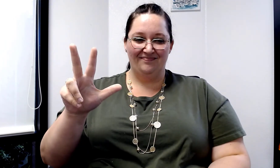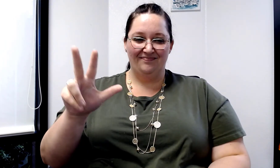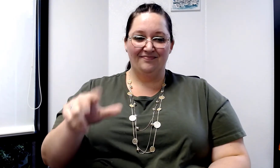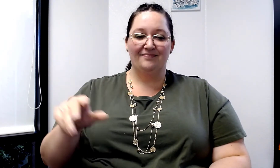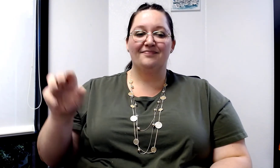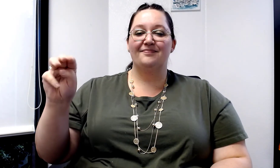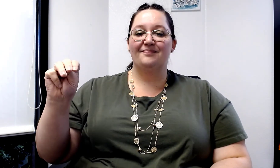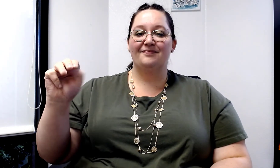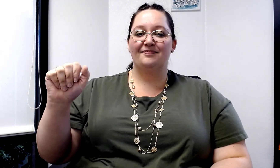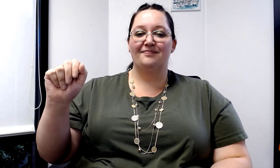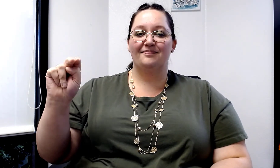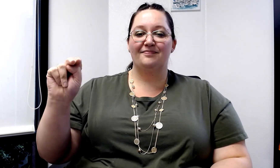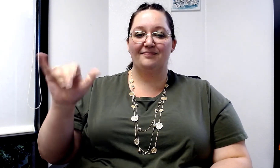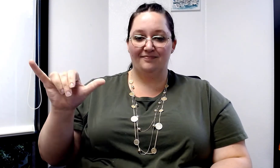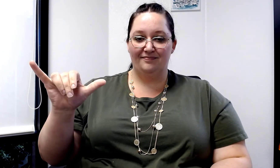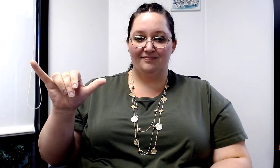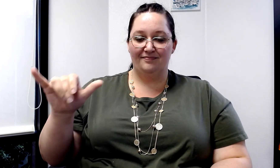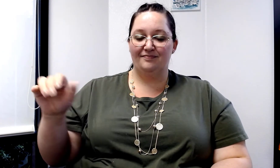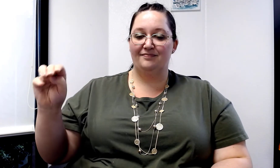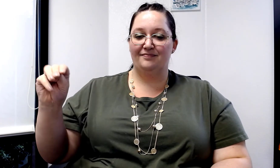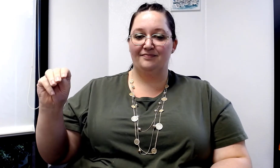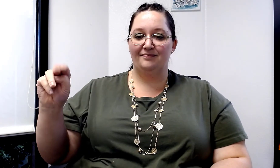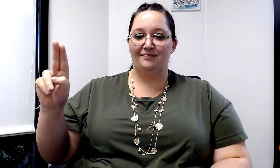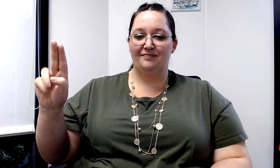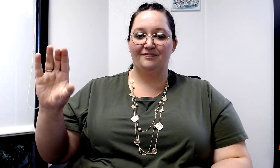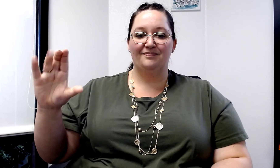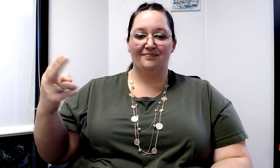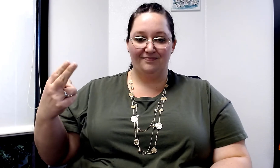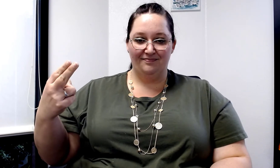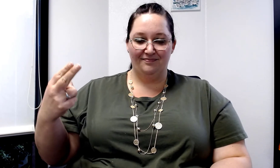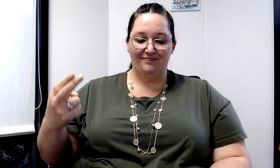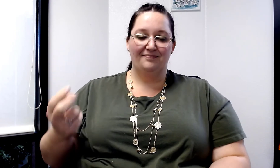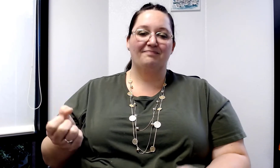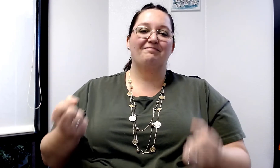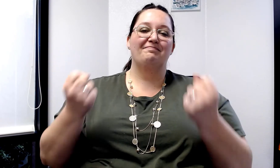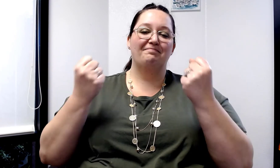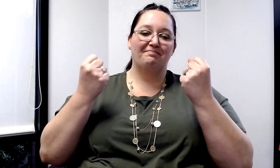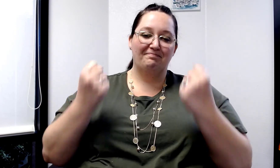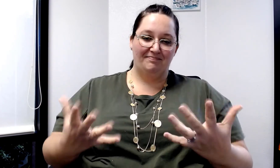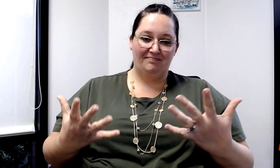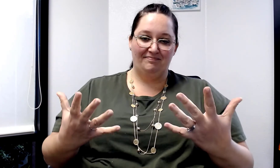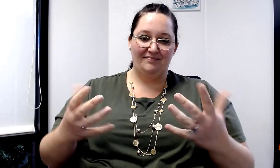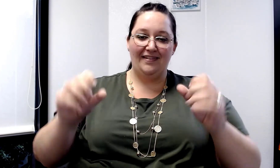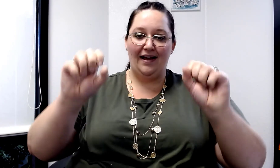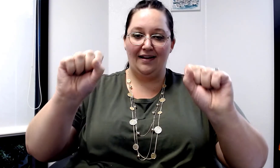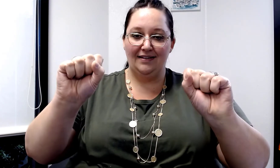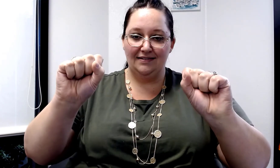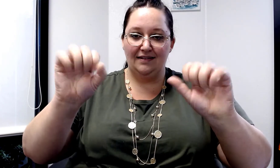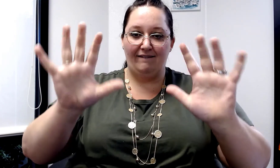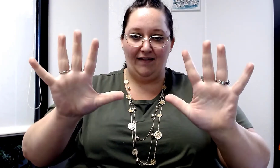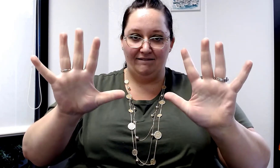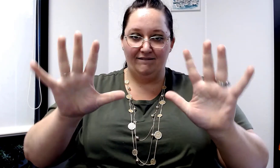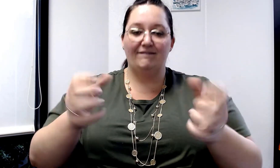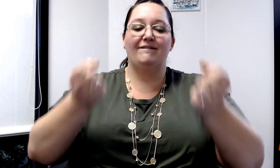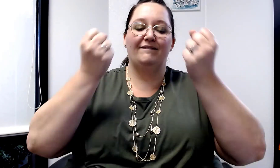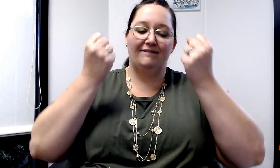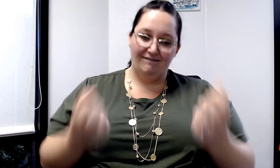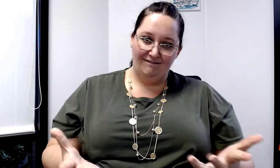Number 53, many or much. All right, we talked about this earlier. Many is S to 5, go